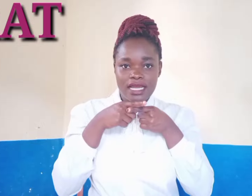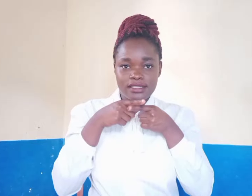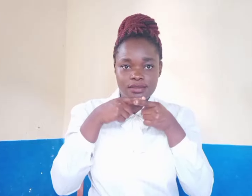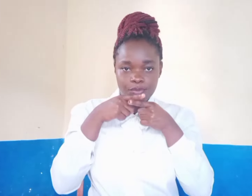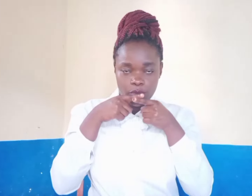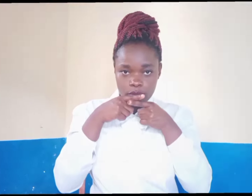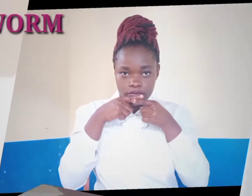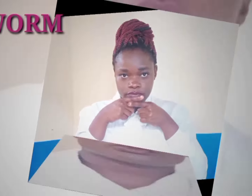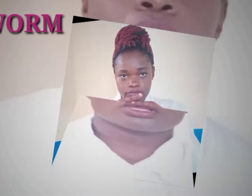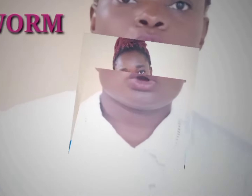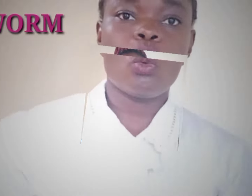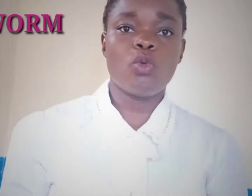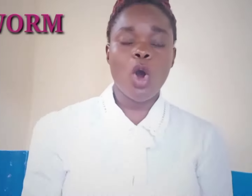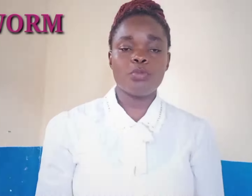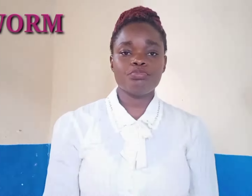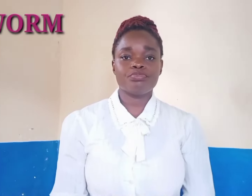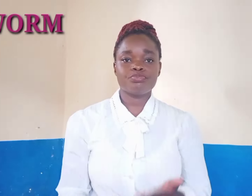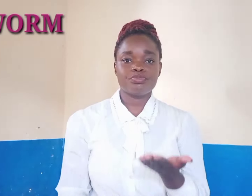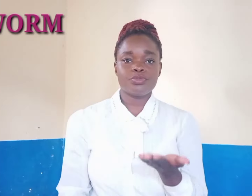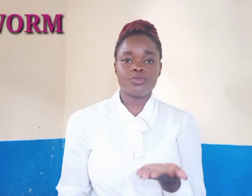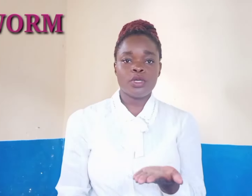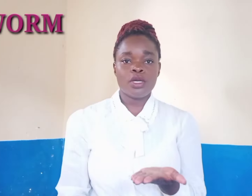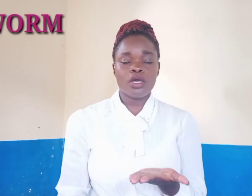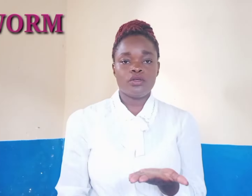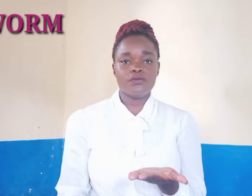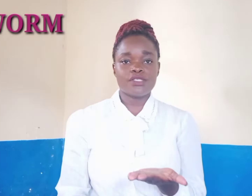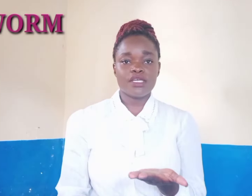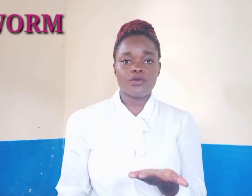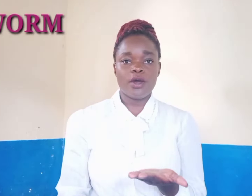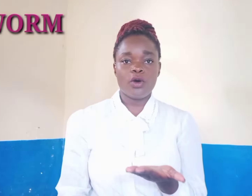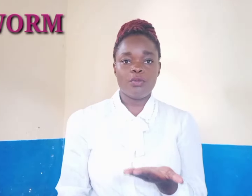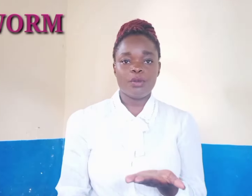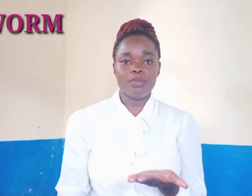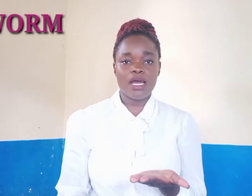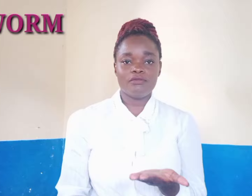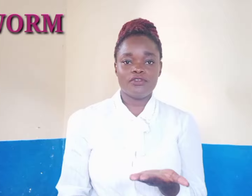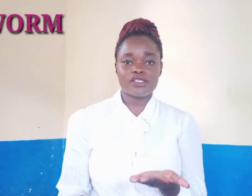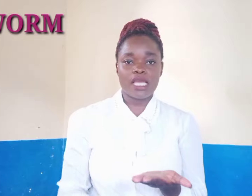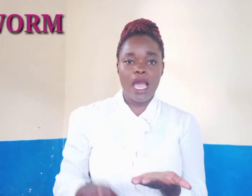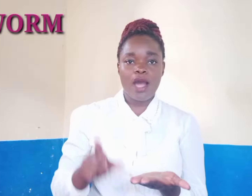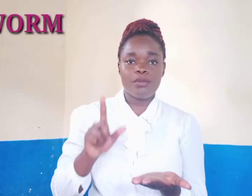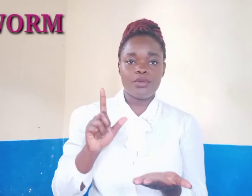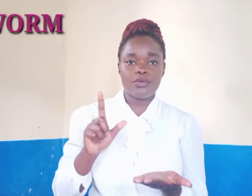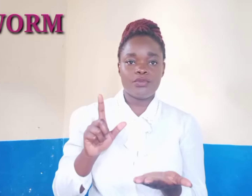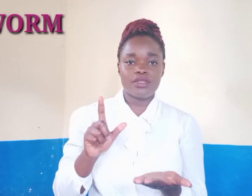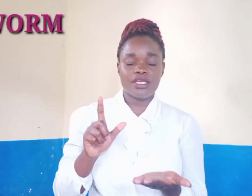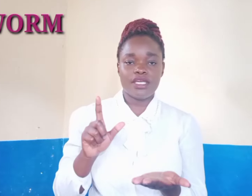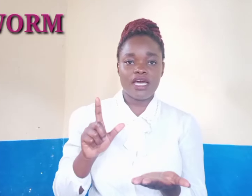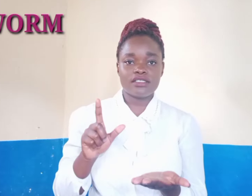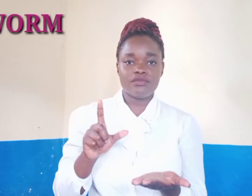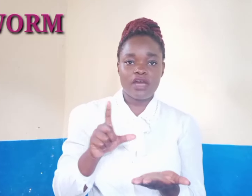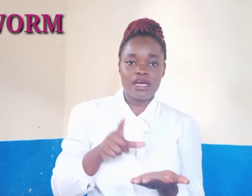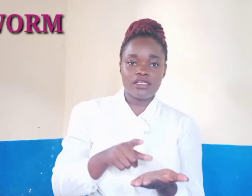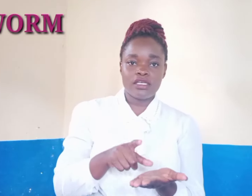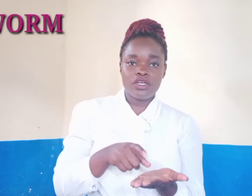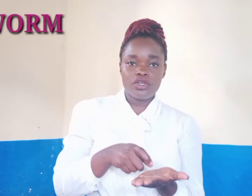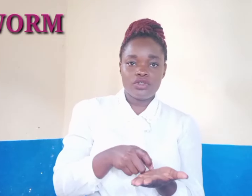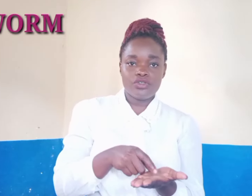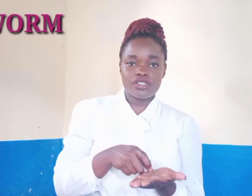Rat. Worm. You take your open palm facing up with the active hand. You